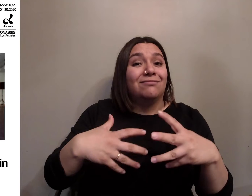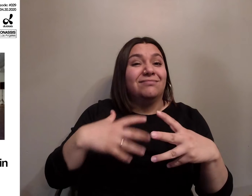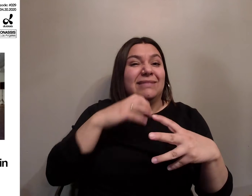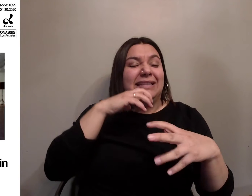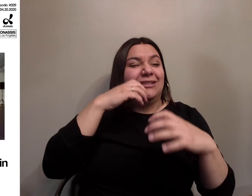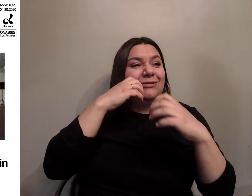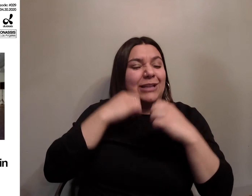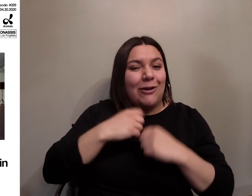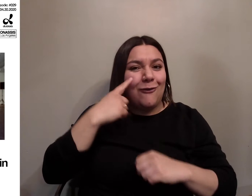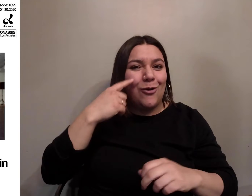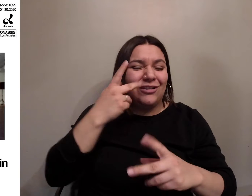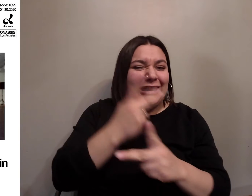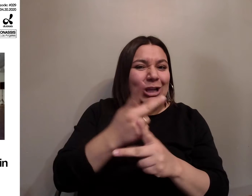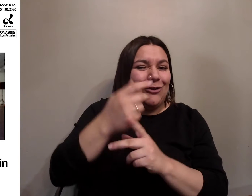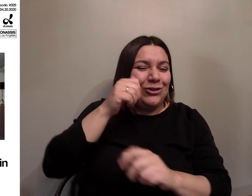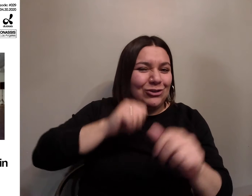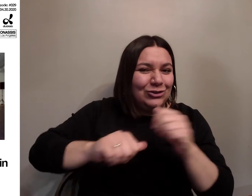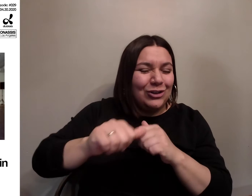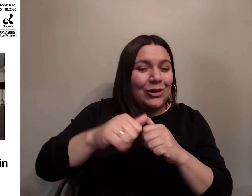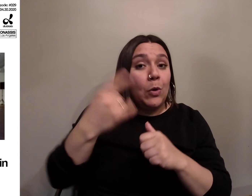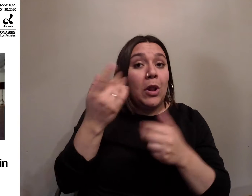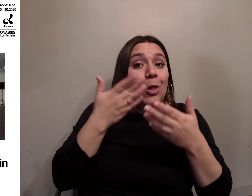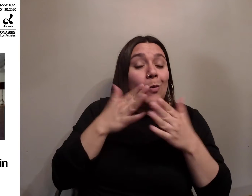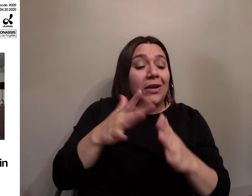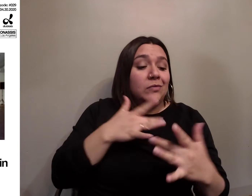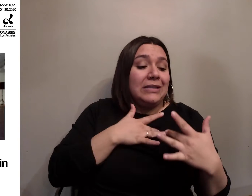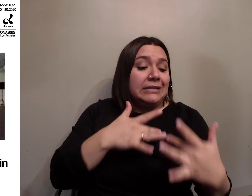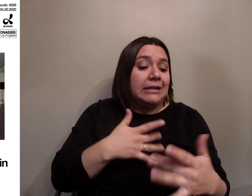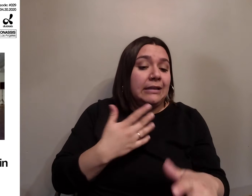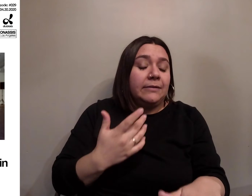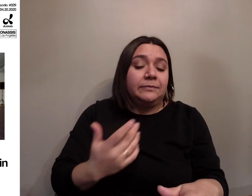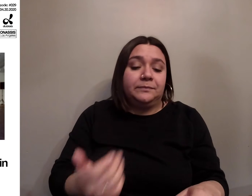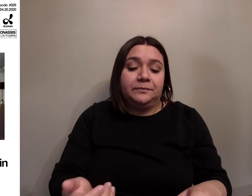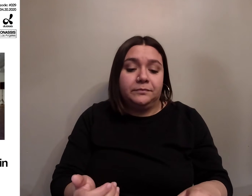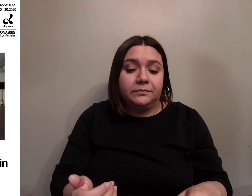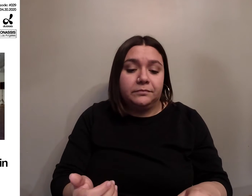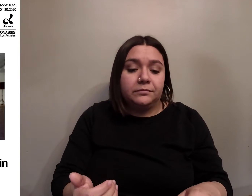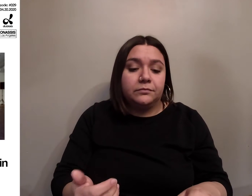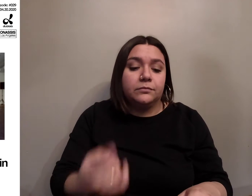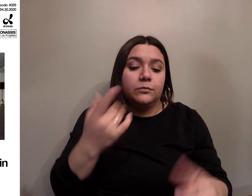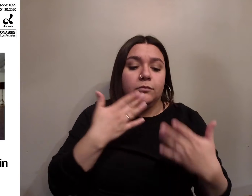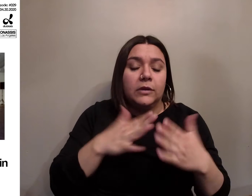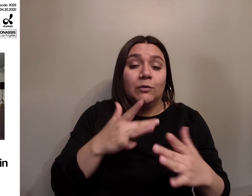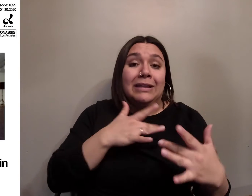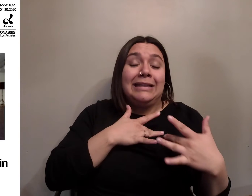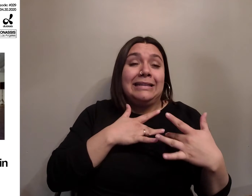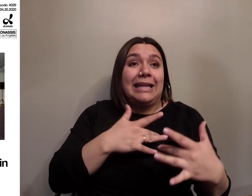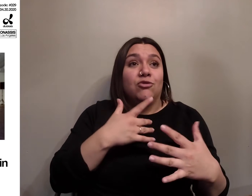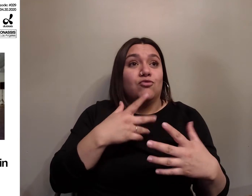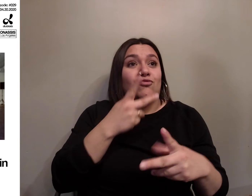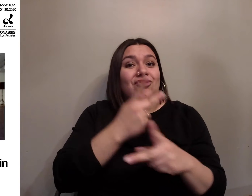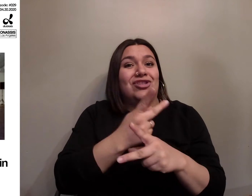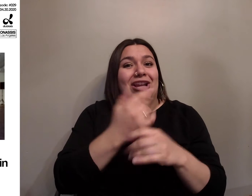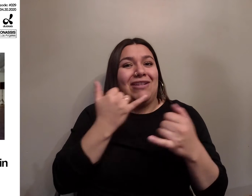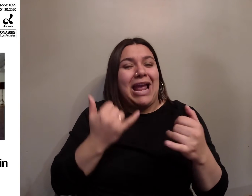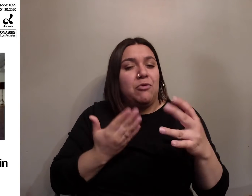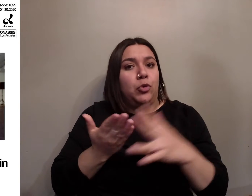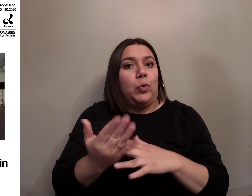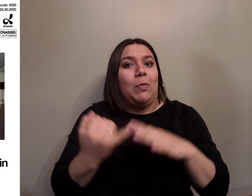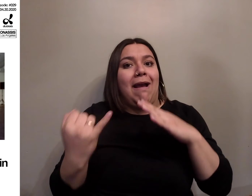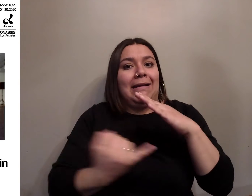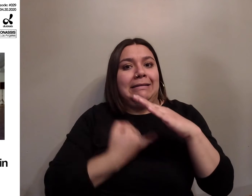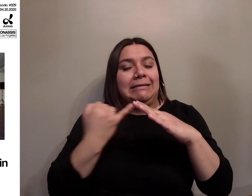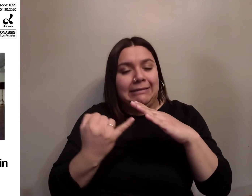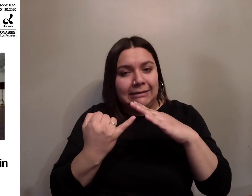one another when one of the ways in which we are we have to care currently is by